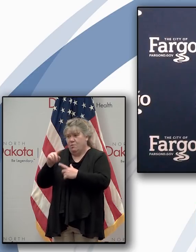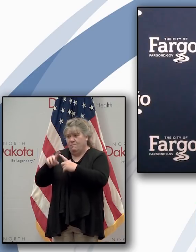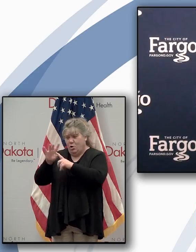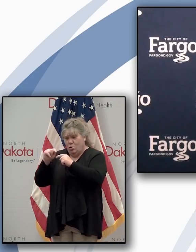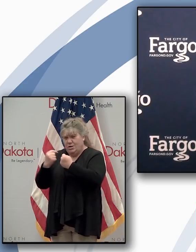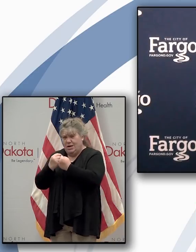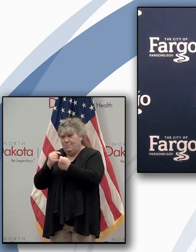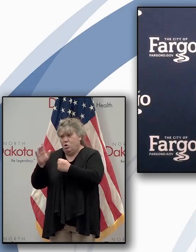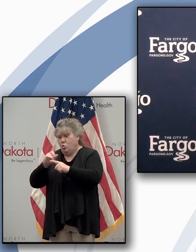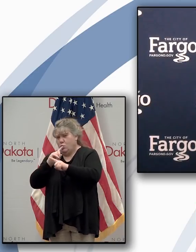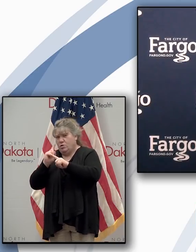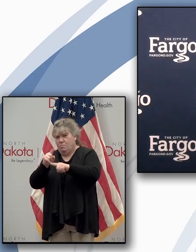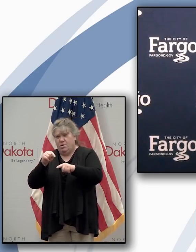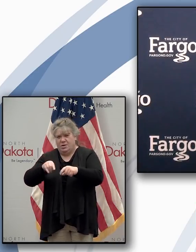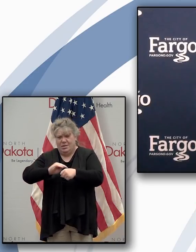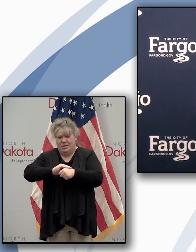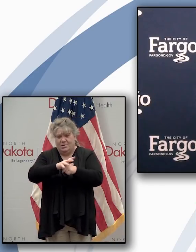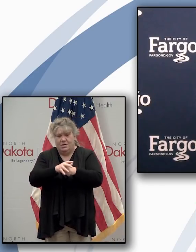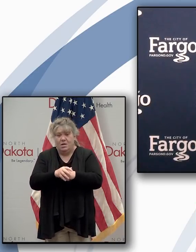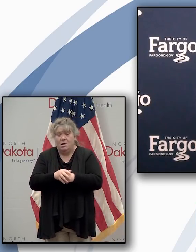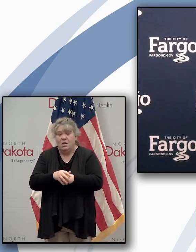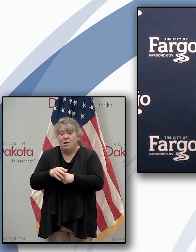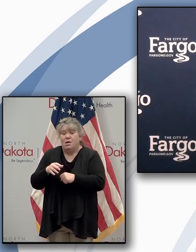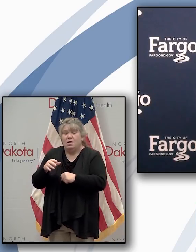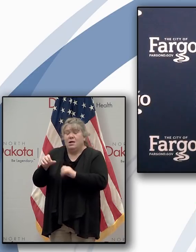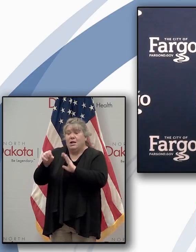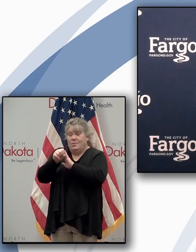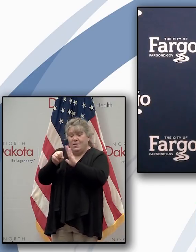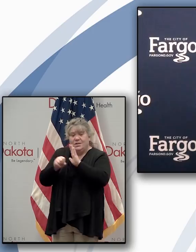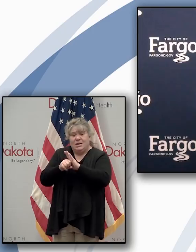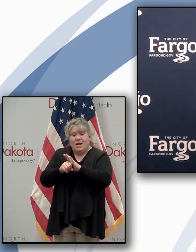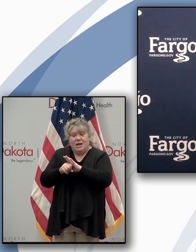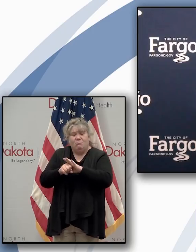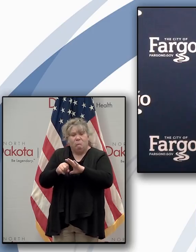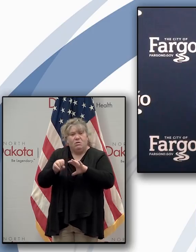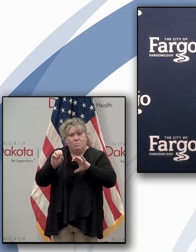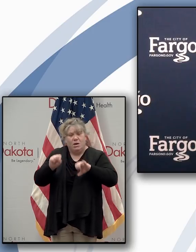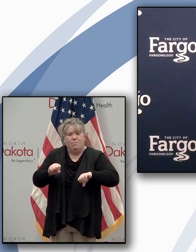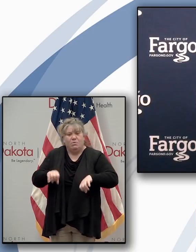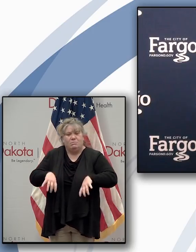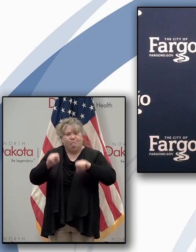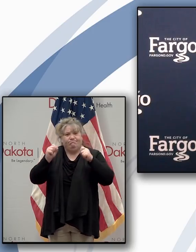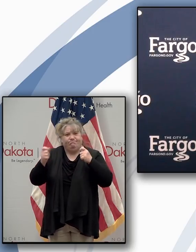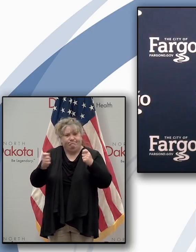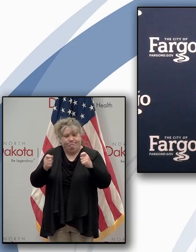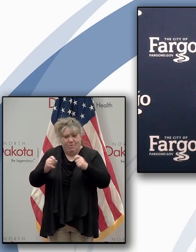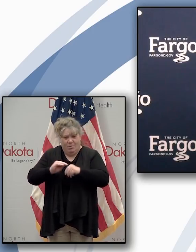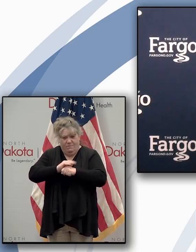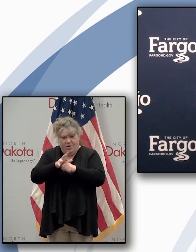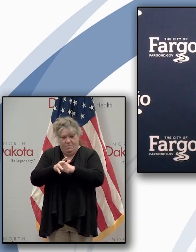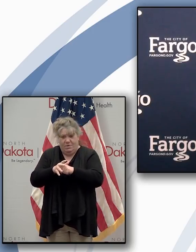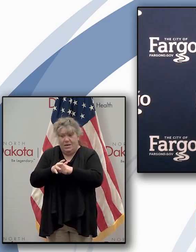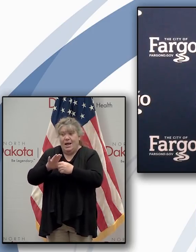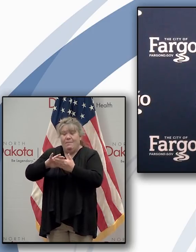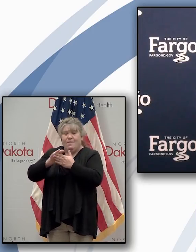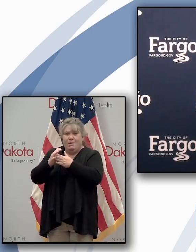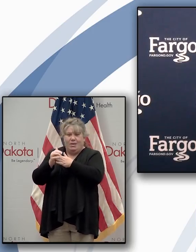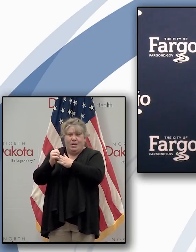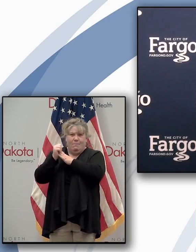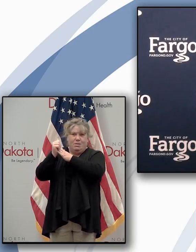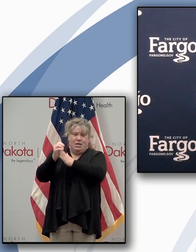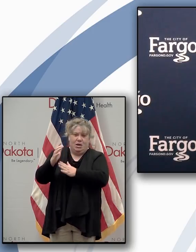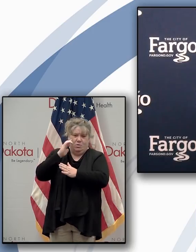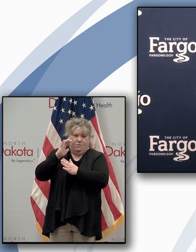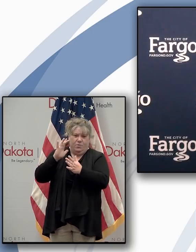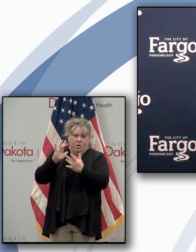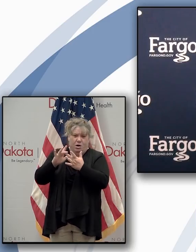pandemic. Under their plan, the state has been able to get a handle on the virus, become a leader in contact tracing, and only